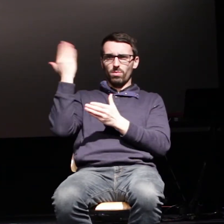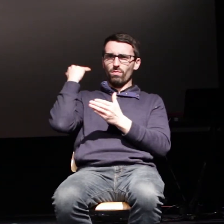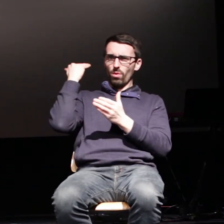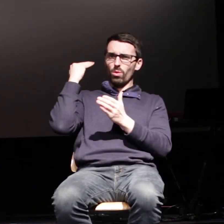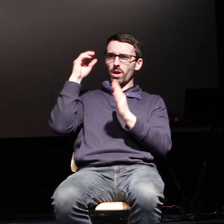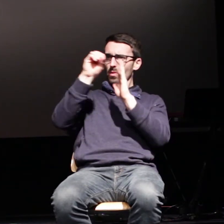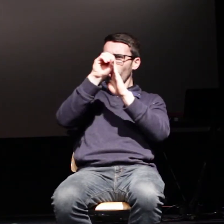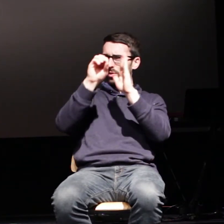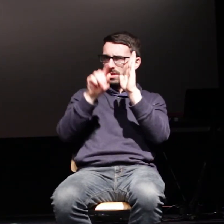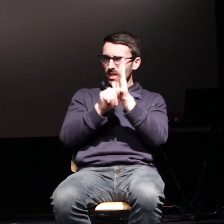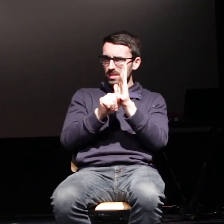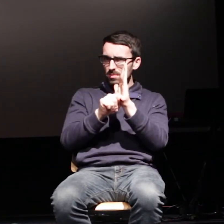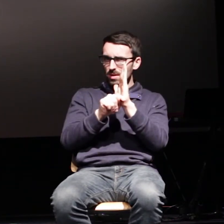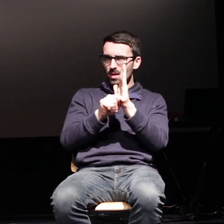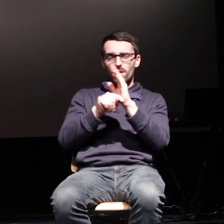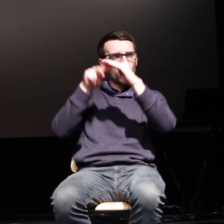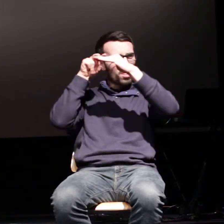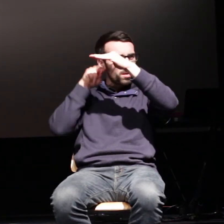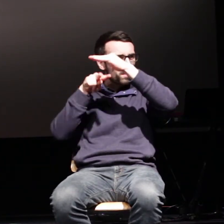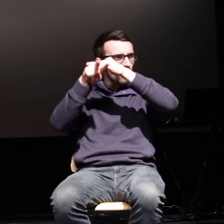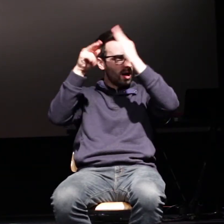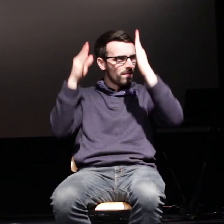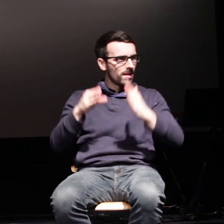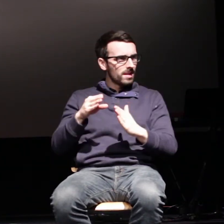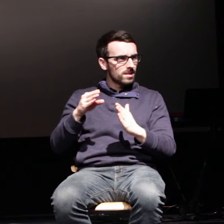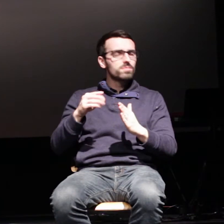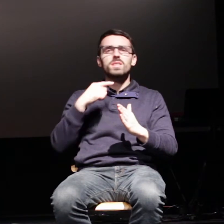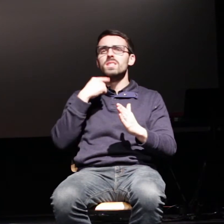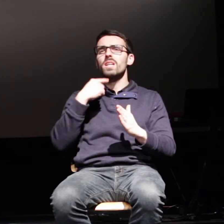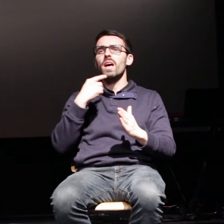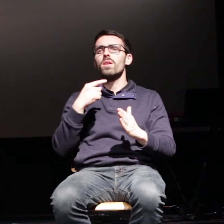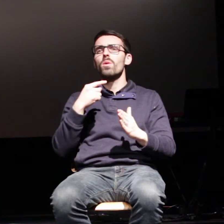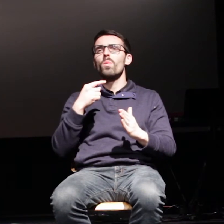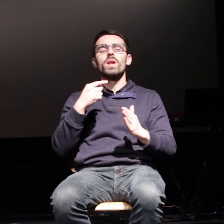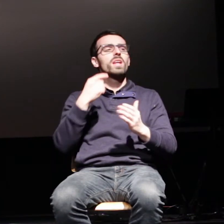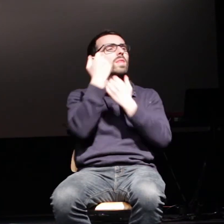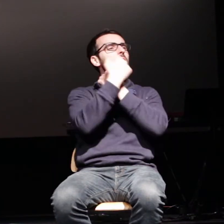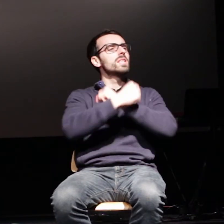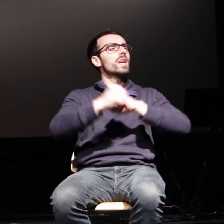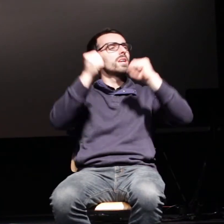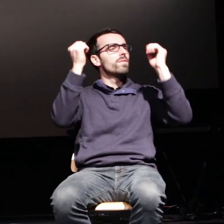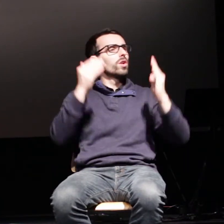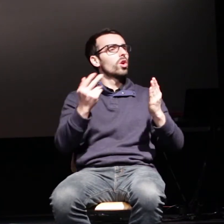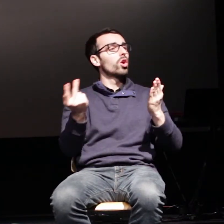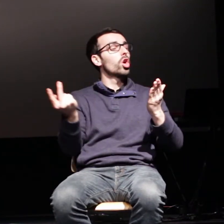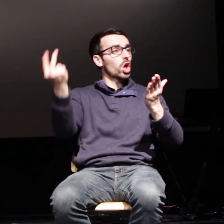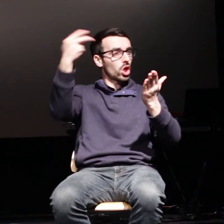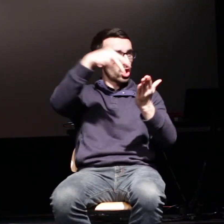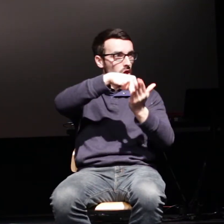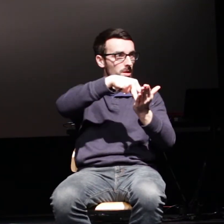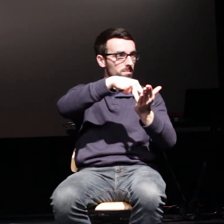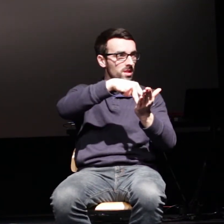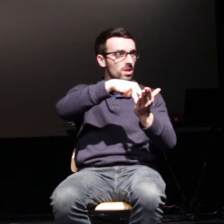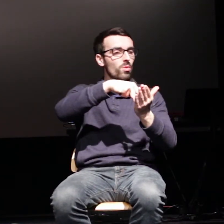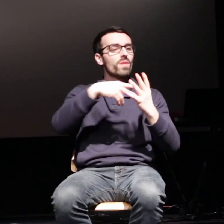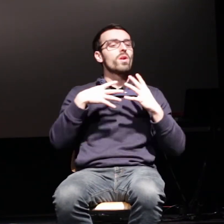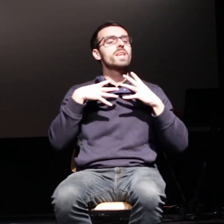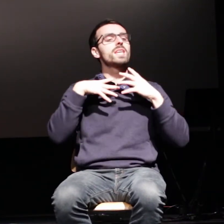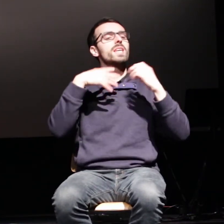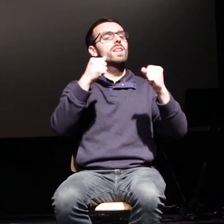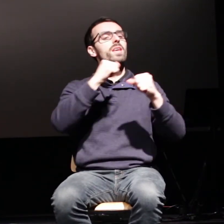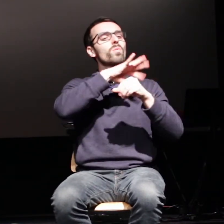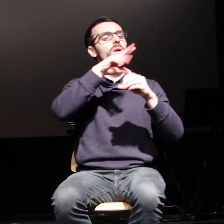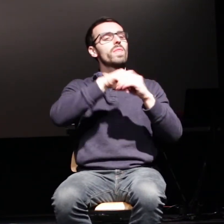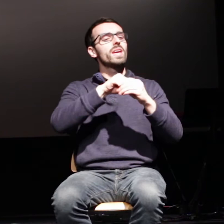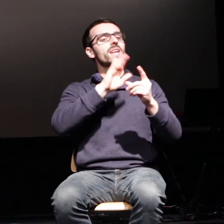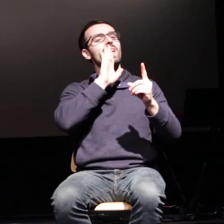when the Messiah comes, he will rise with healing in his wings. That's what the prophecy says. He'll